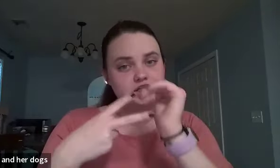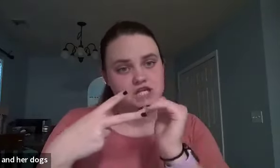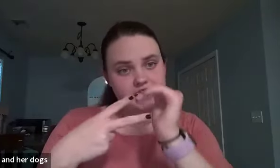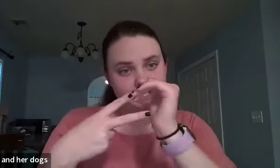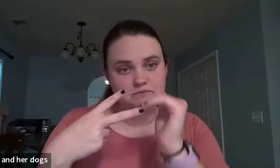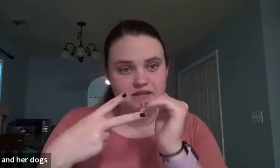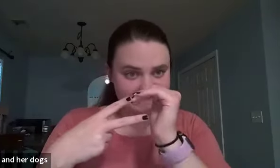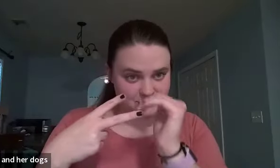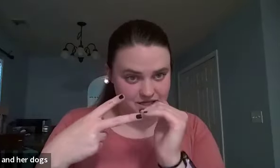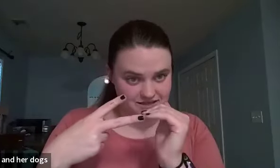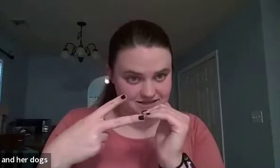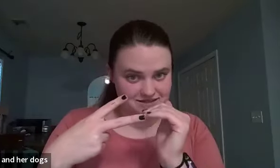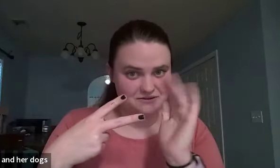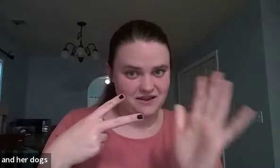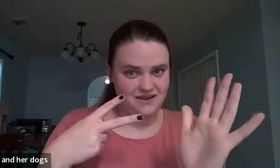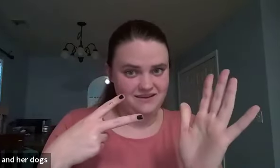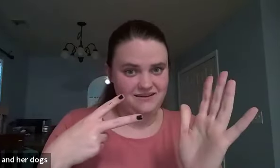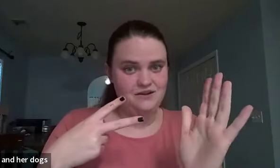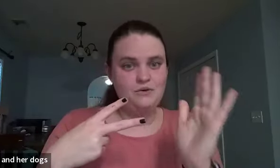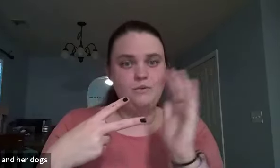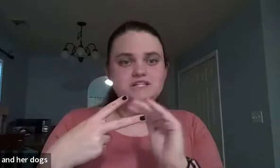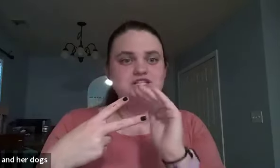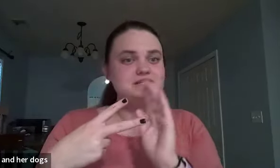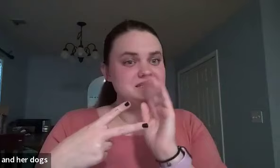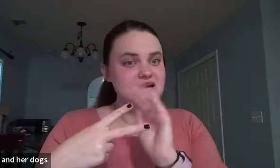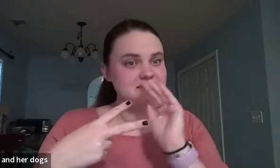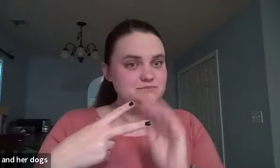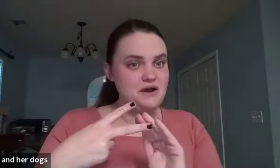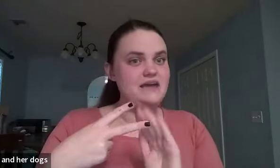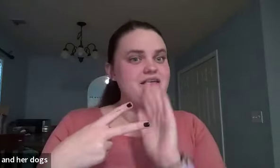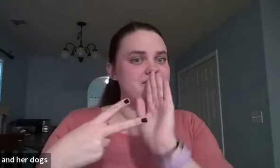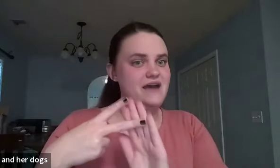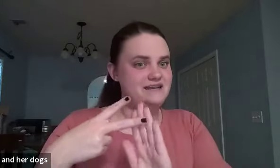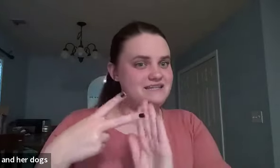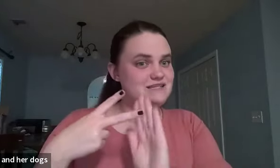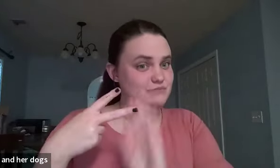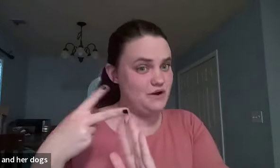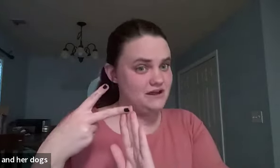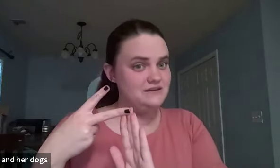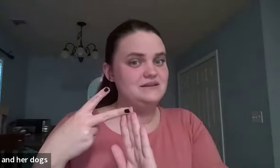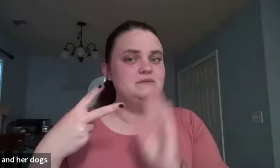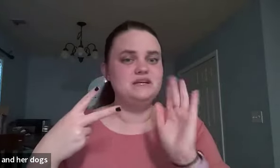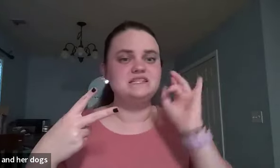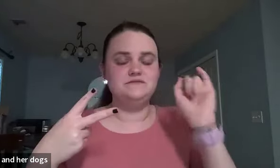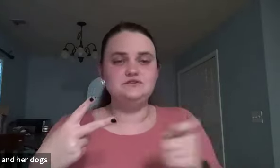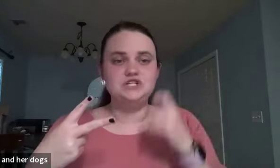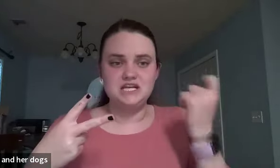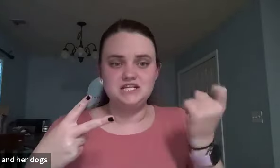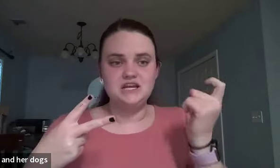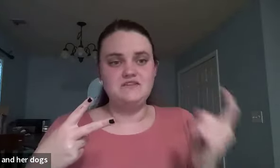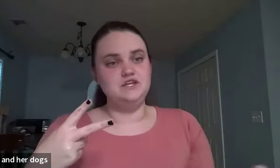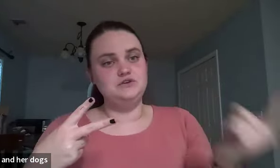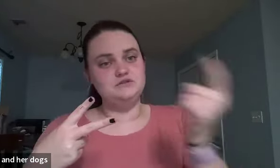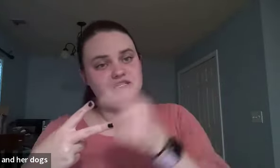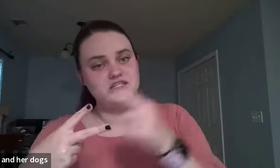not change your placements. Okay. Once you assign a spot, that is the spot. Because if you change it and then you use this